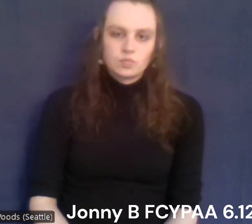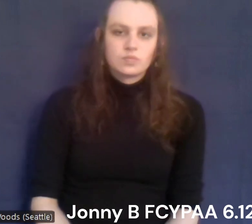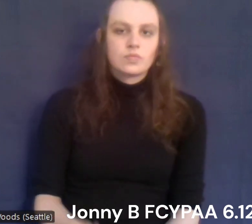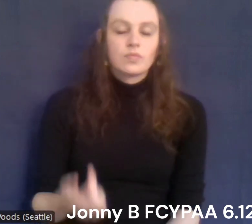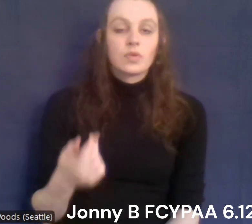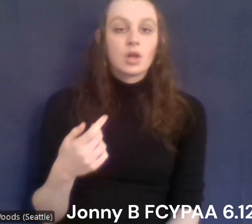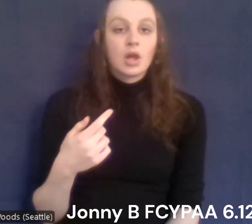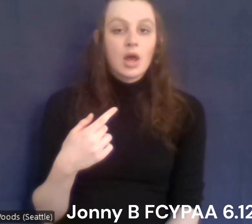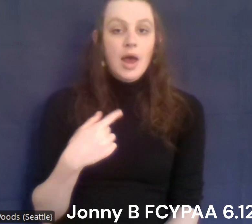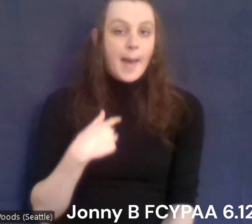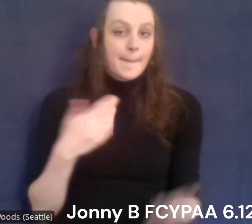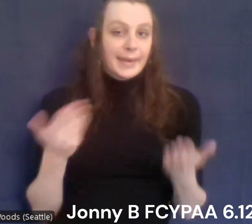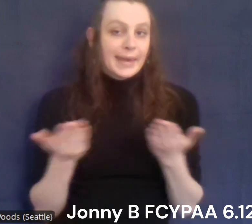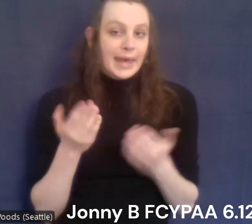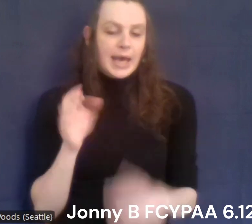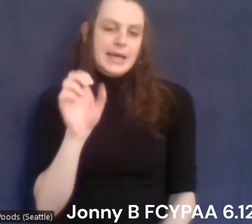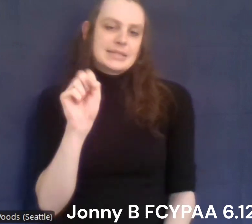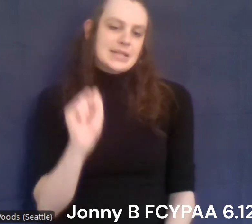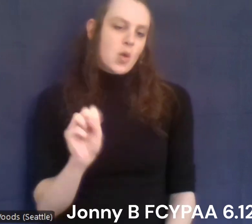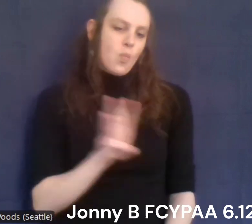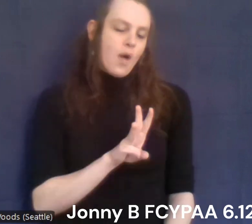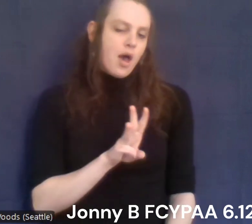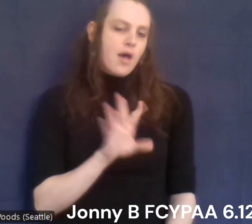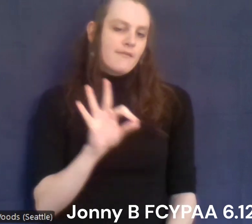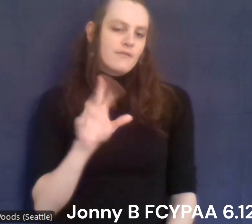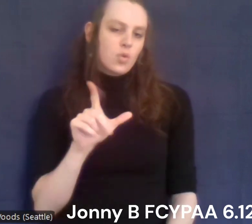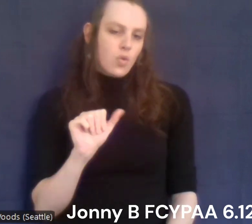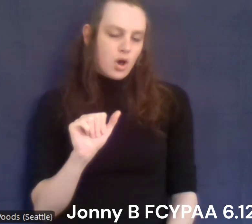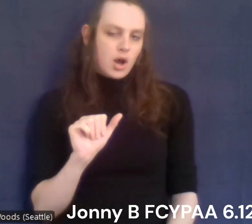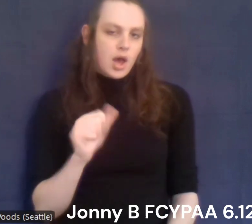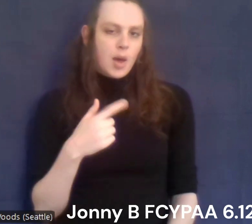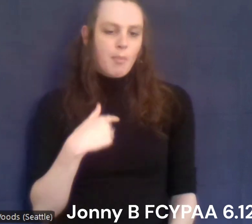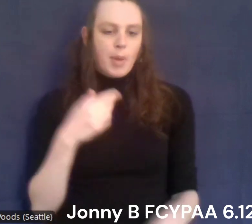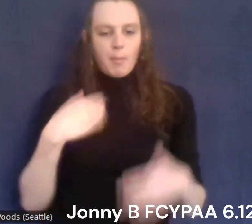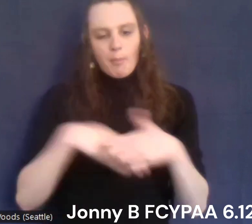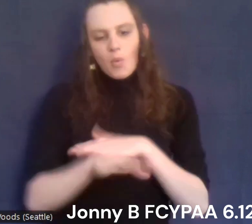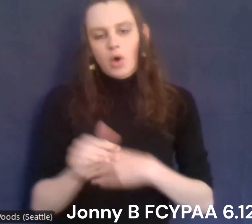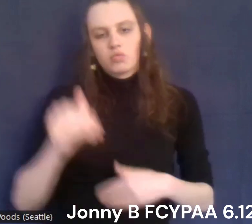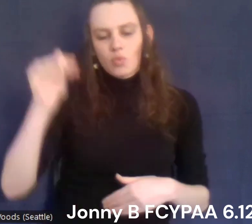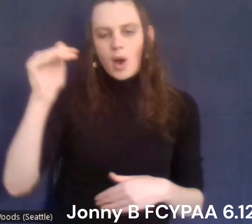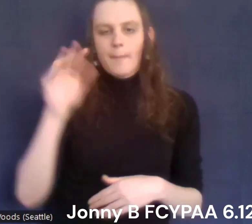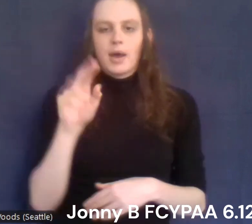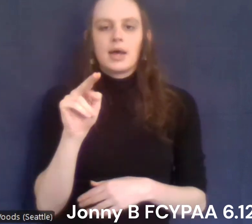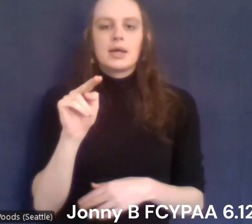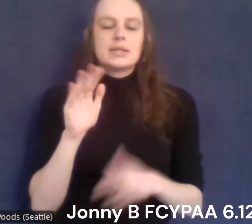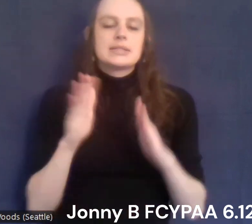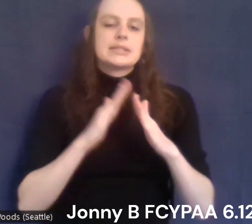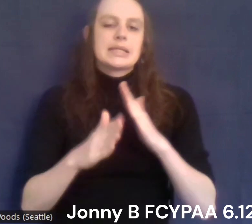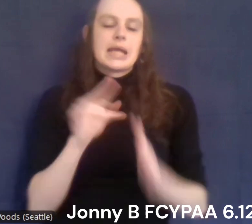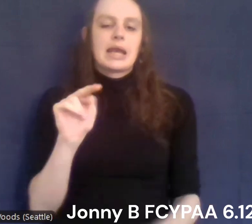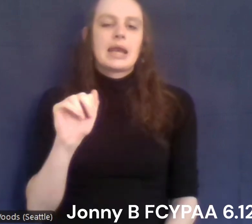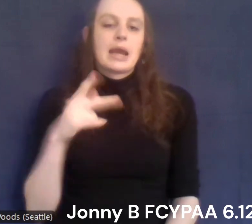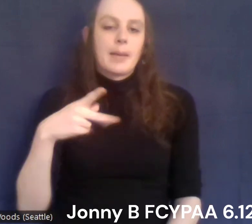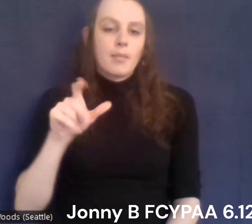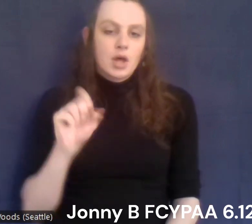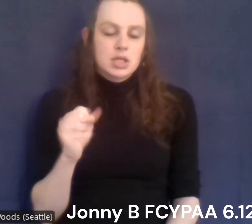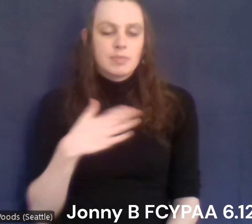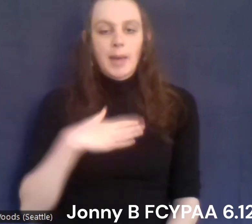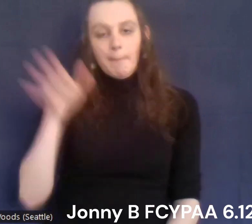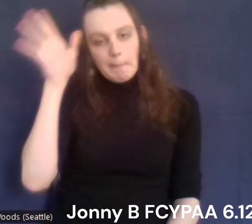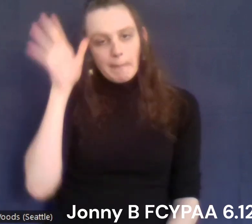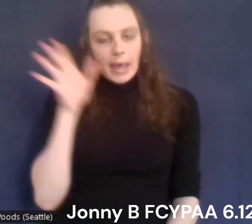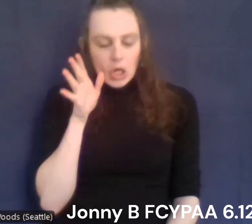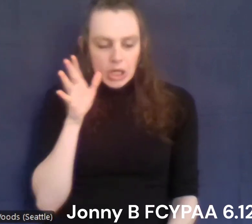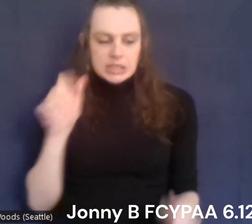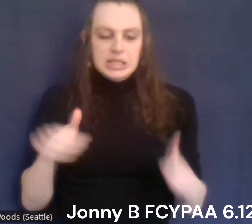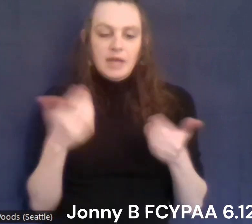I'm down here in Southwest Florida as well. I was born and raised in Naples. My parents still live here. They're still together. Came from a good